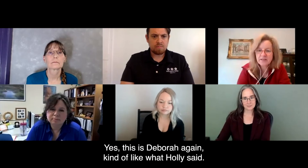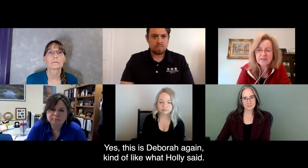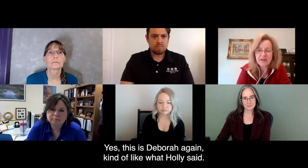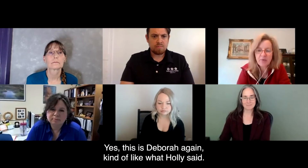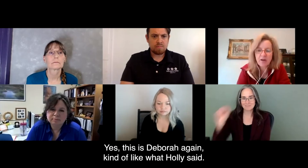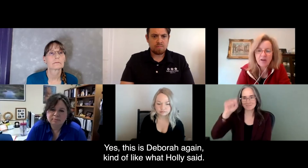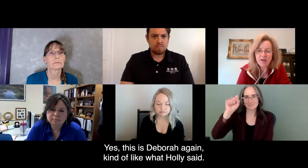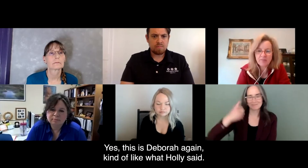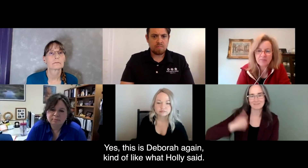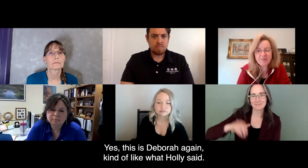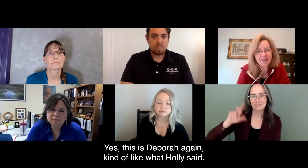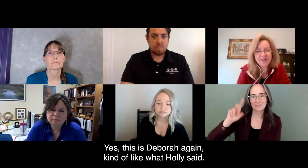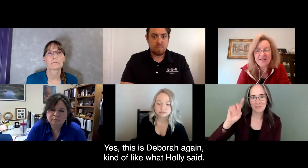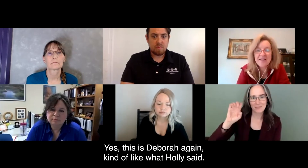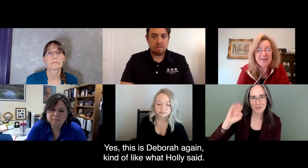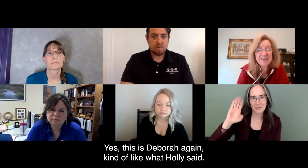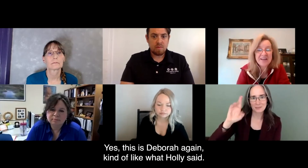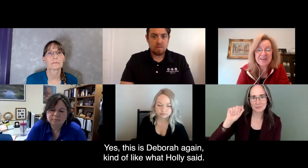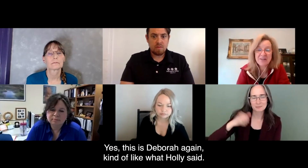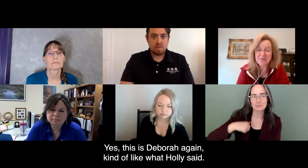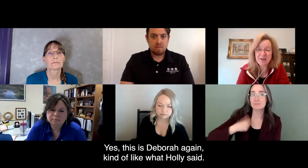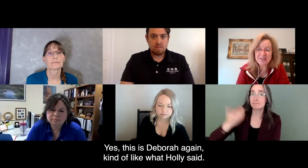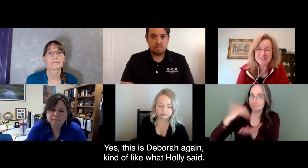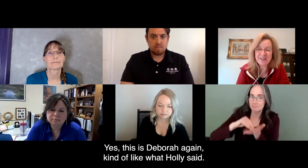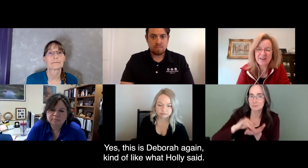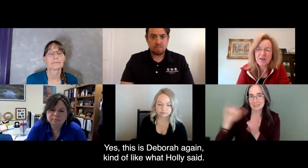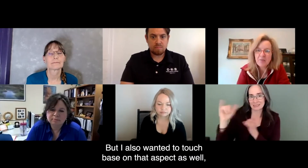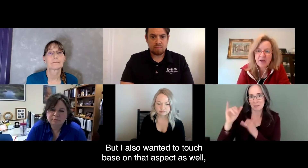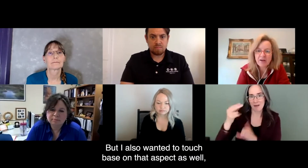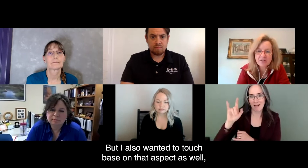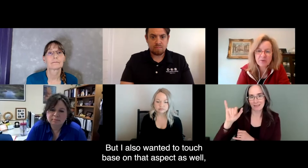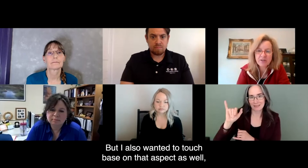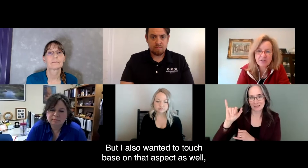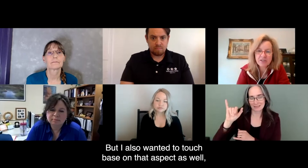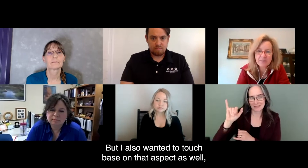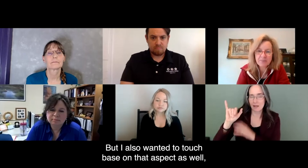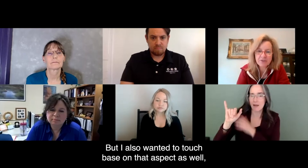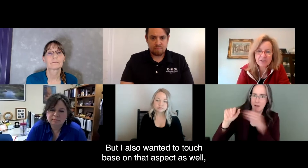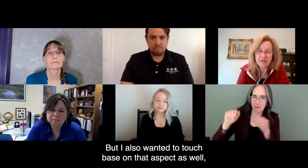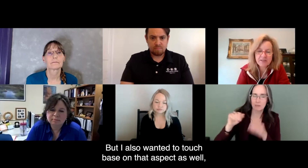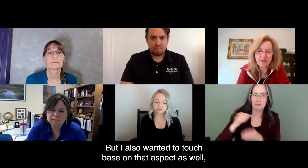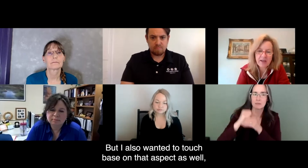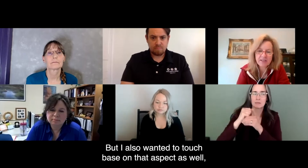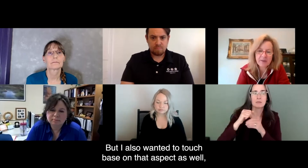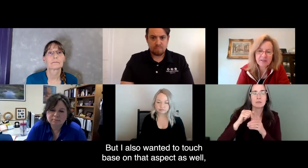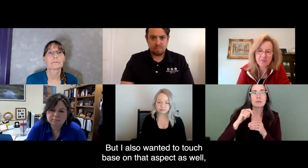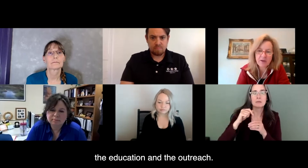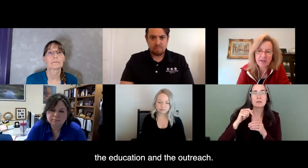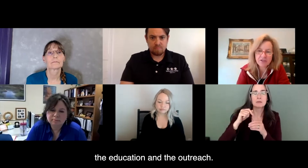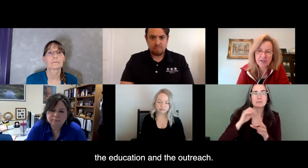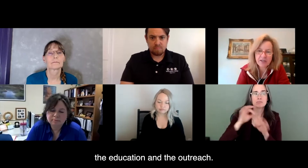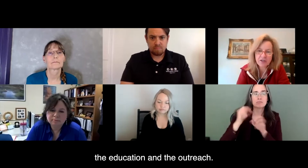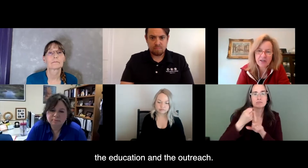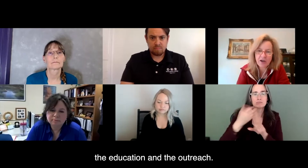Yes, this is Deborah. Again, kind of like what Holly said, but I also wanted to touch base on that aspect as well,